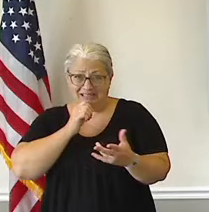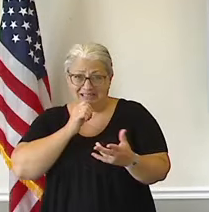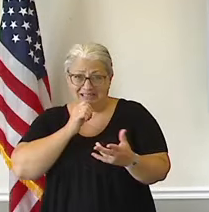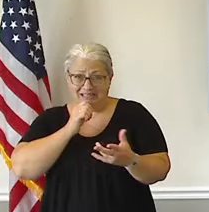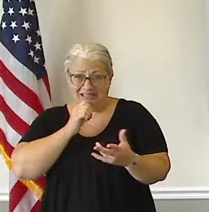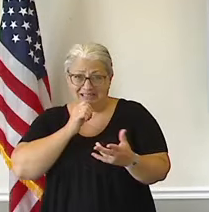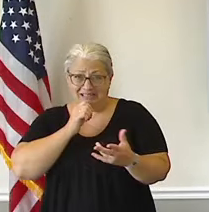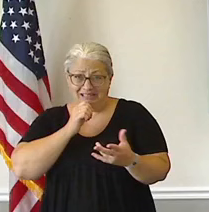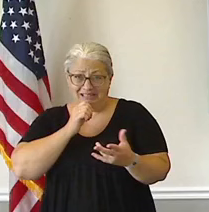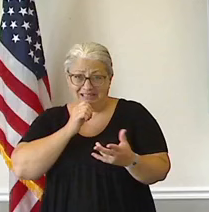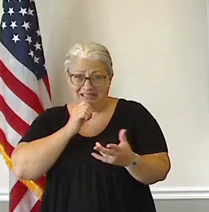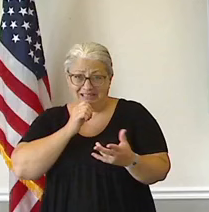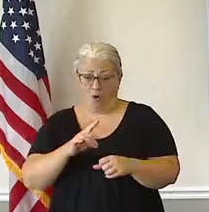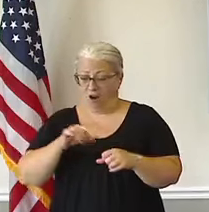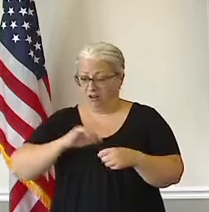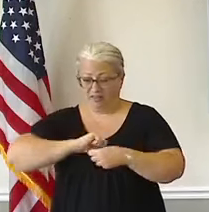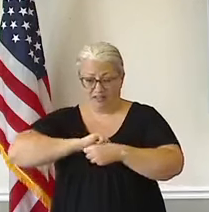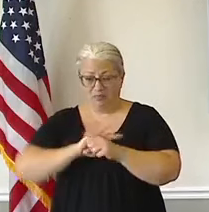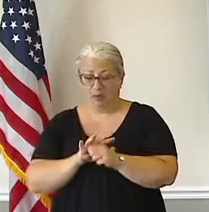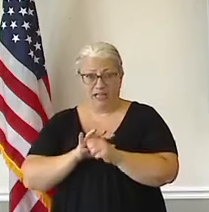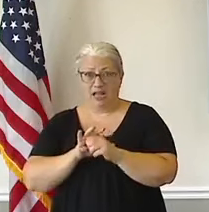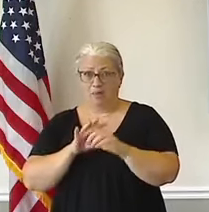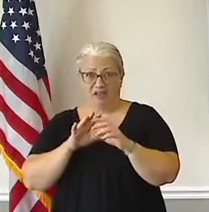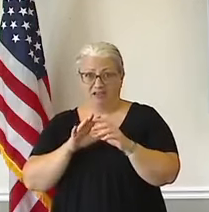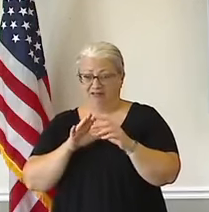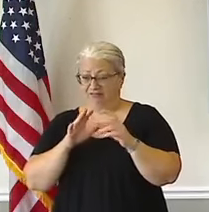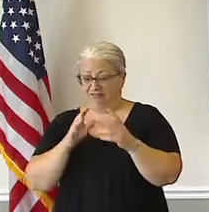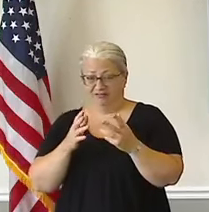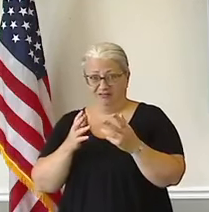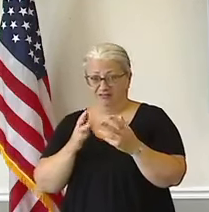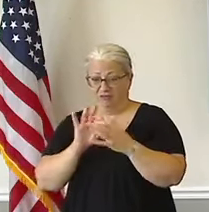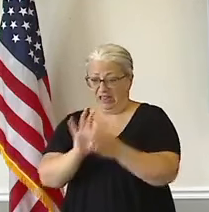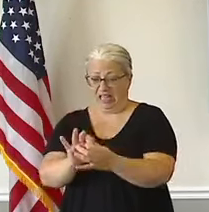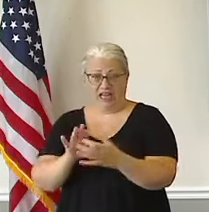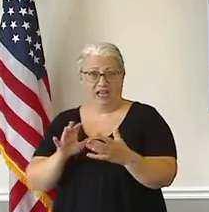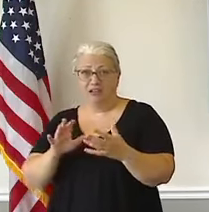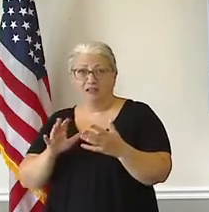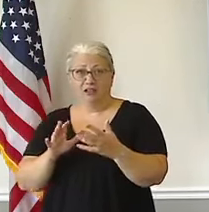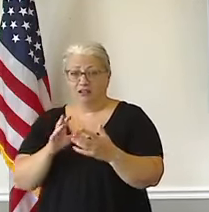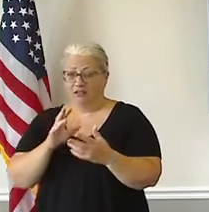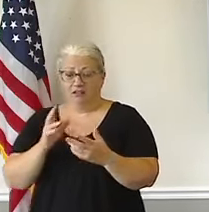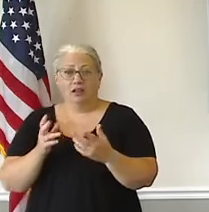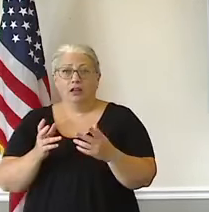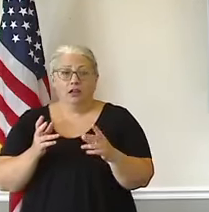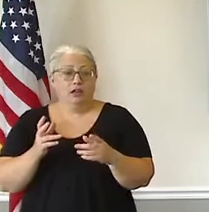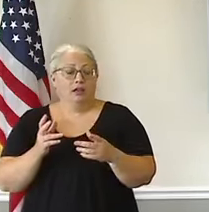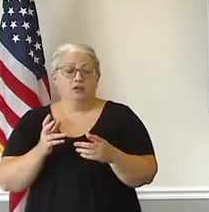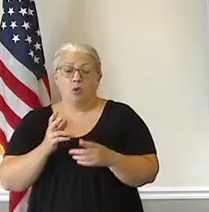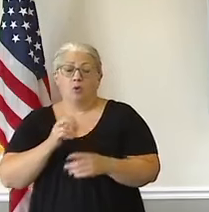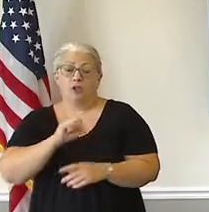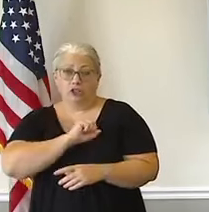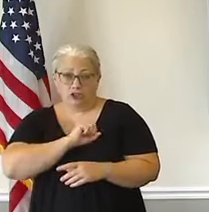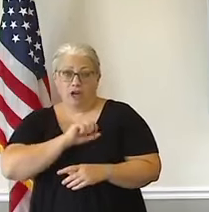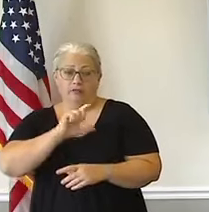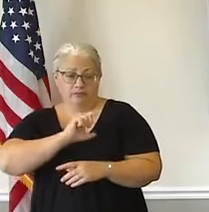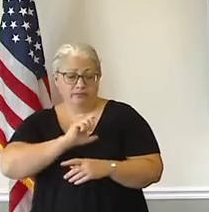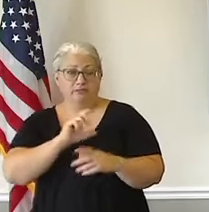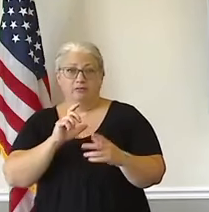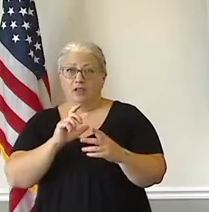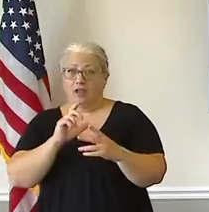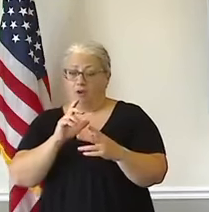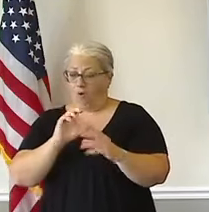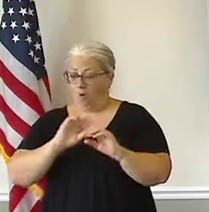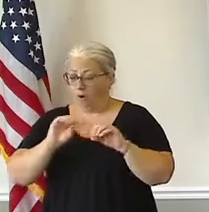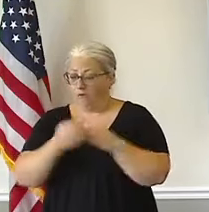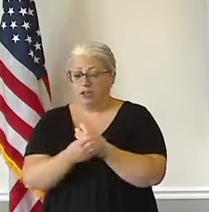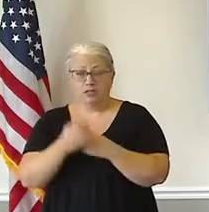administration and the sheriff's office, the jail functions administratively under the sheriff's office. They've been working these last couple of